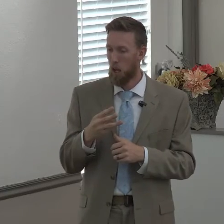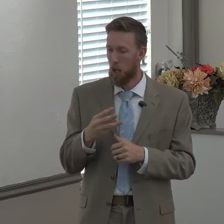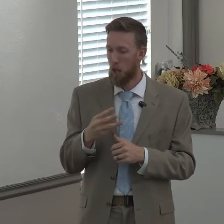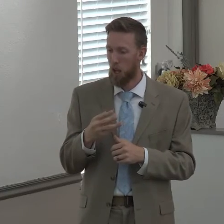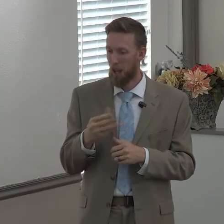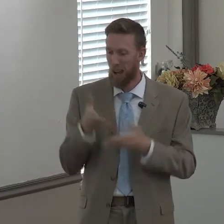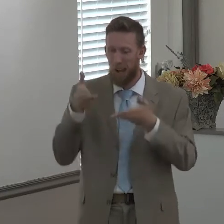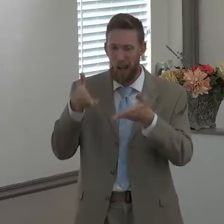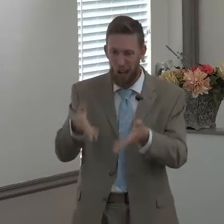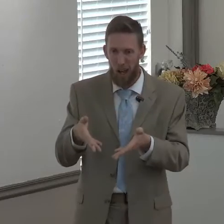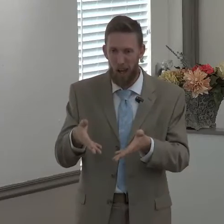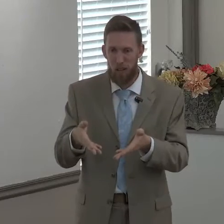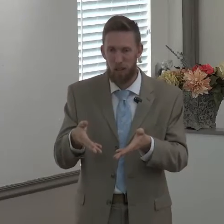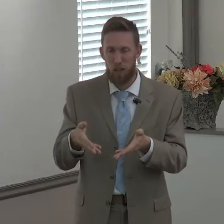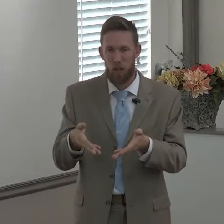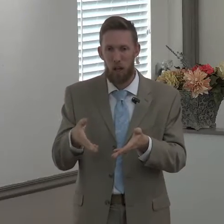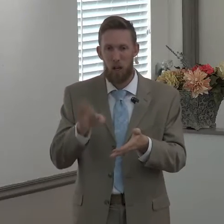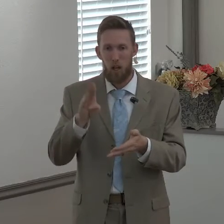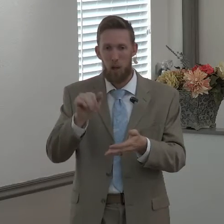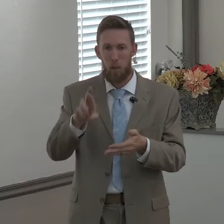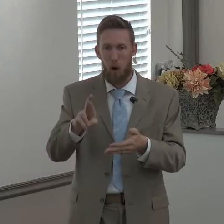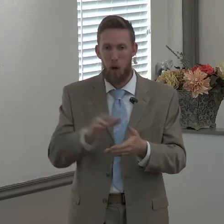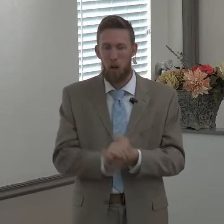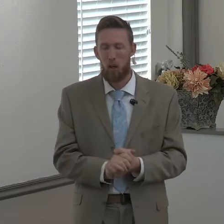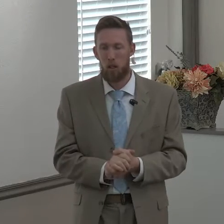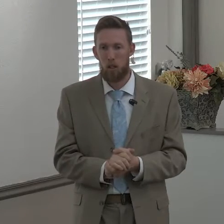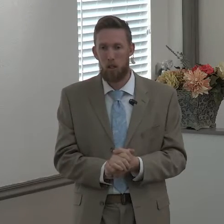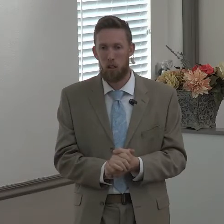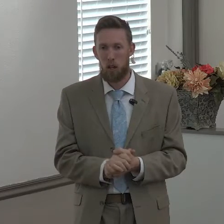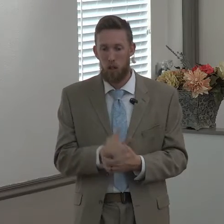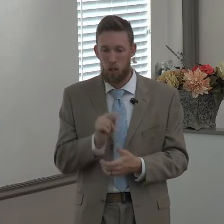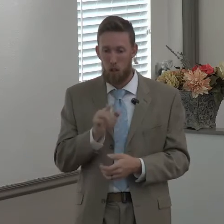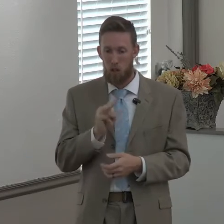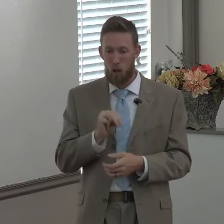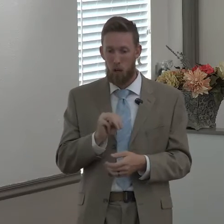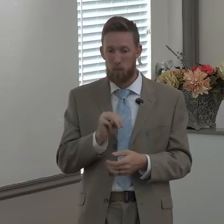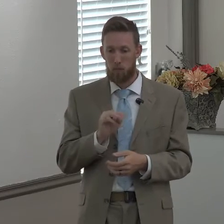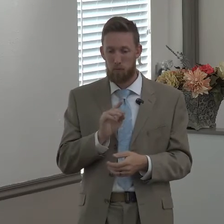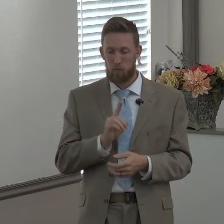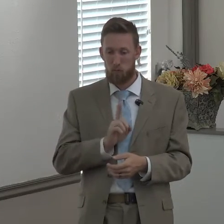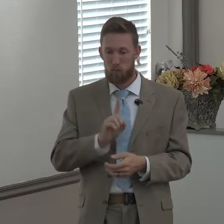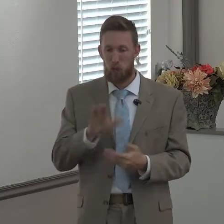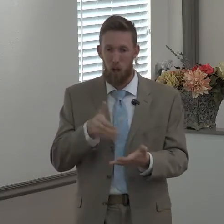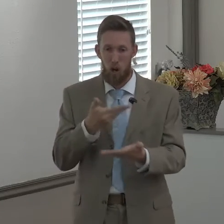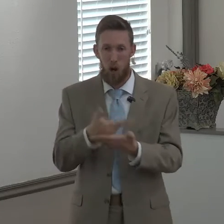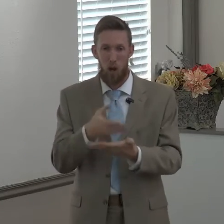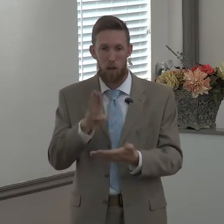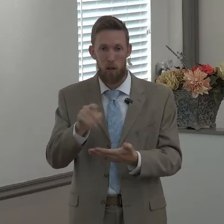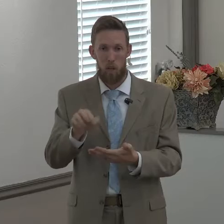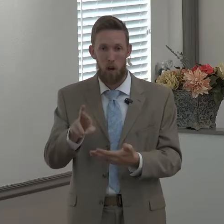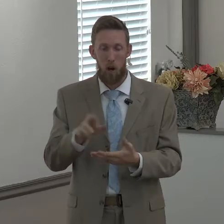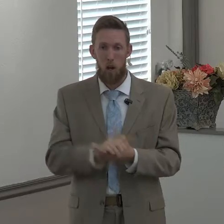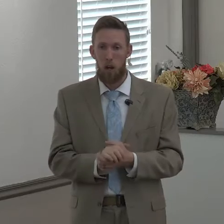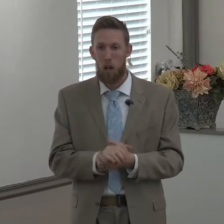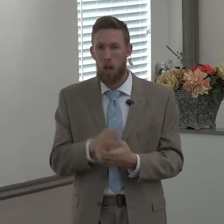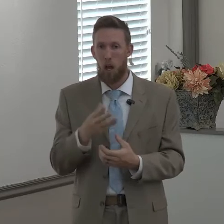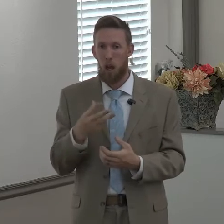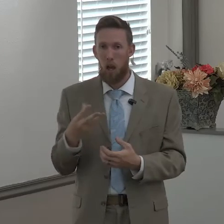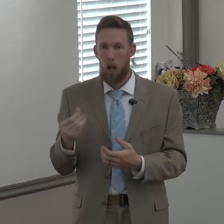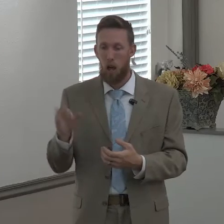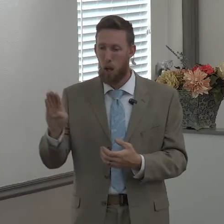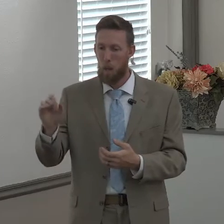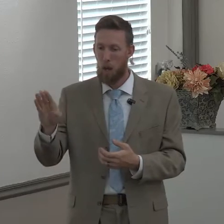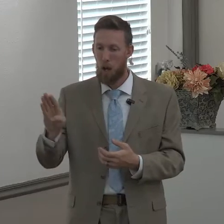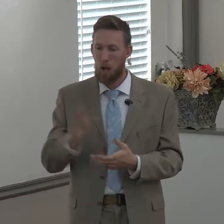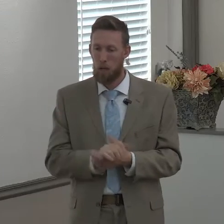to talk to Bob was he had to go to the bar. So he went to the bar. True story.